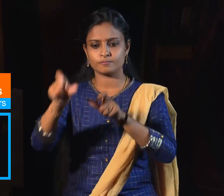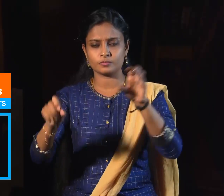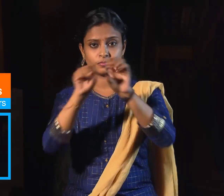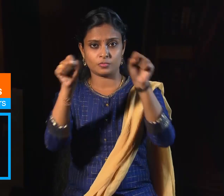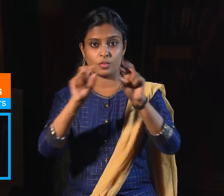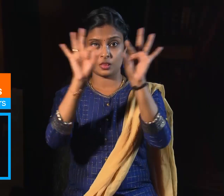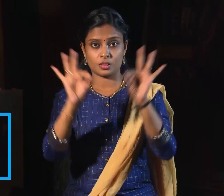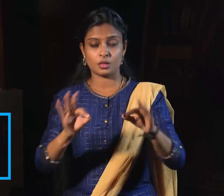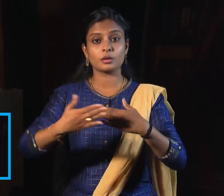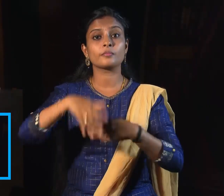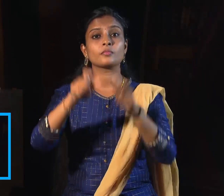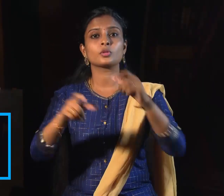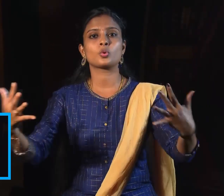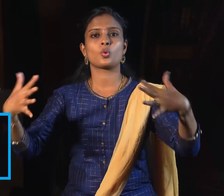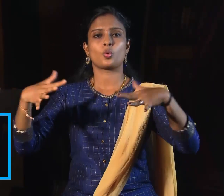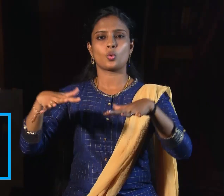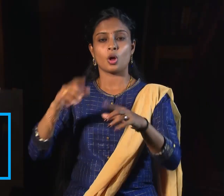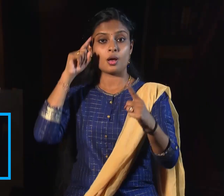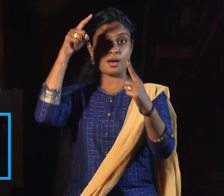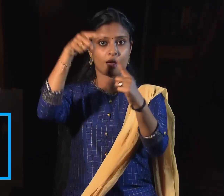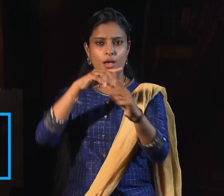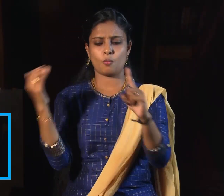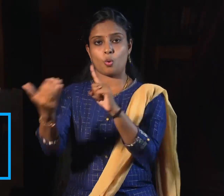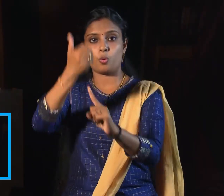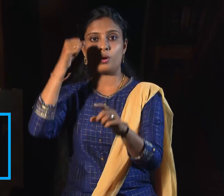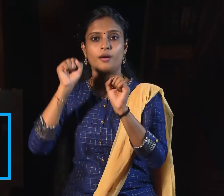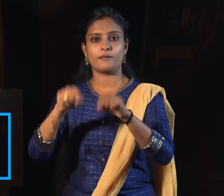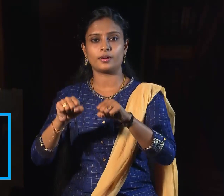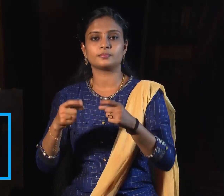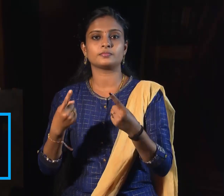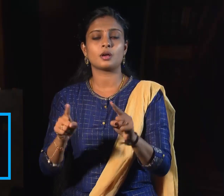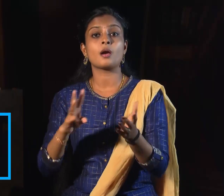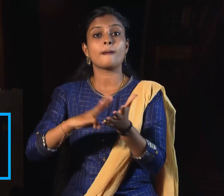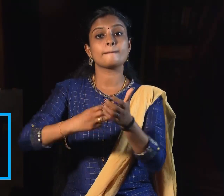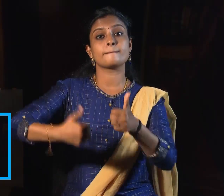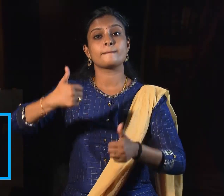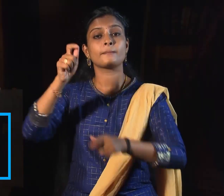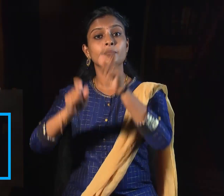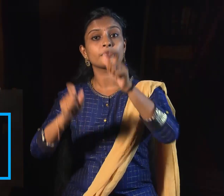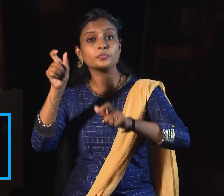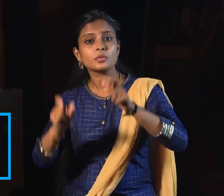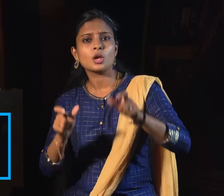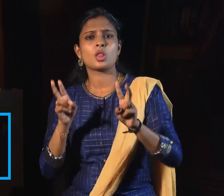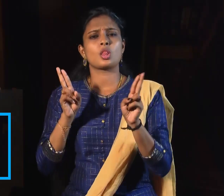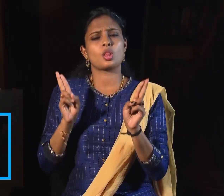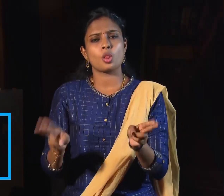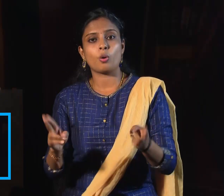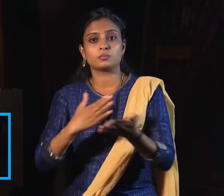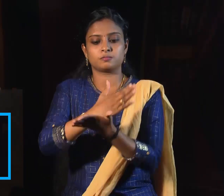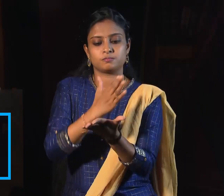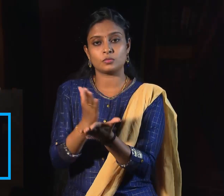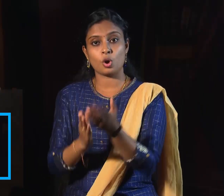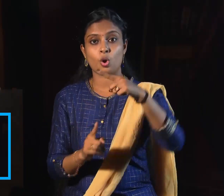brought together to accomplish some specific purpose. Managers are customarily classified as